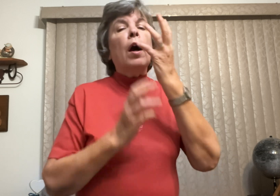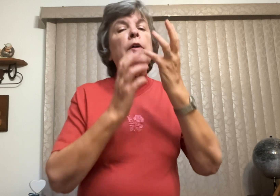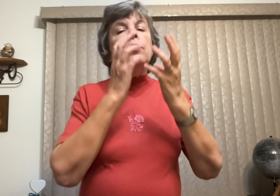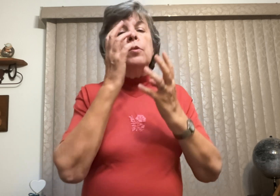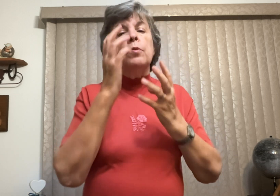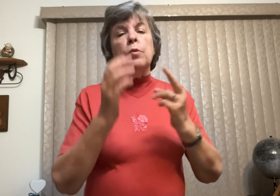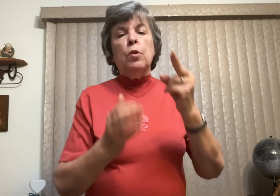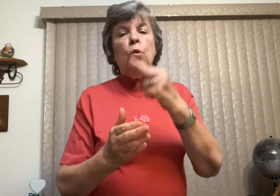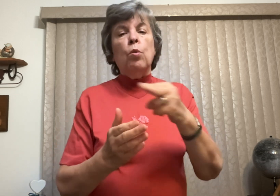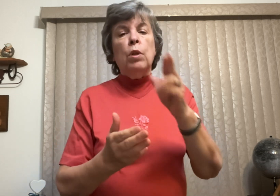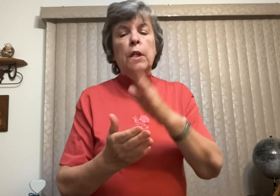Cries holy.